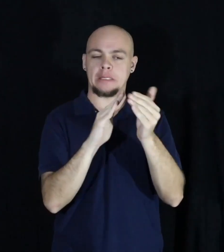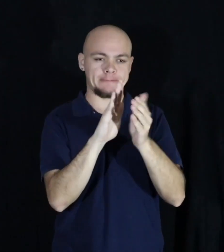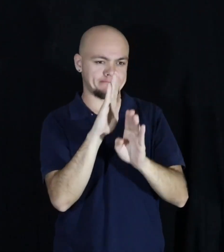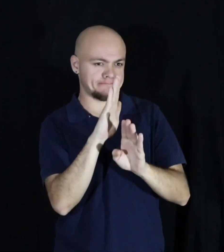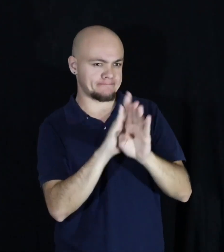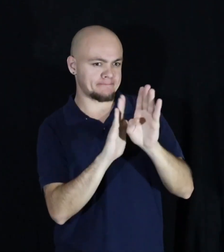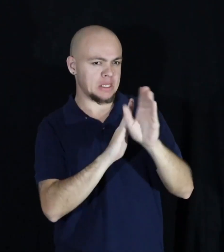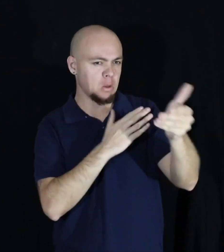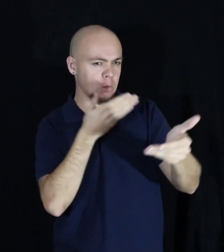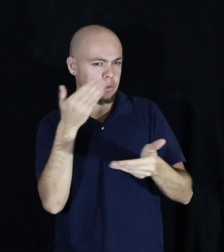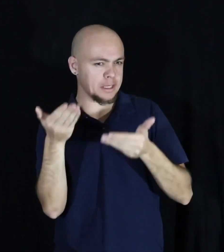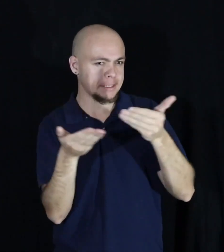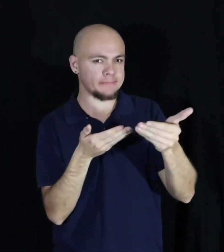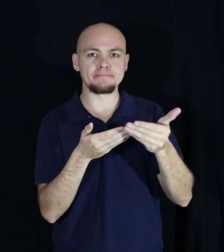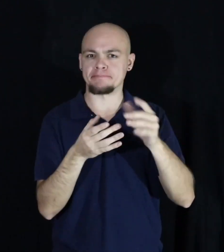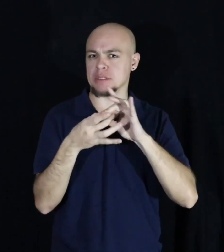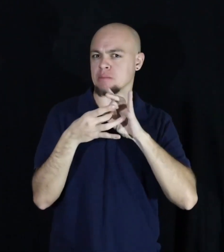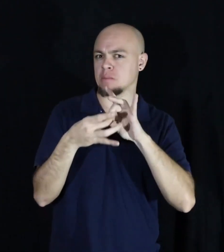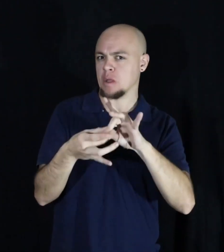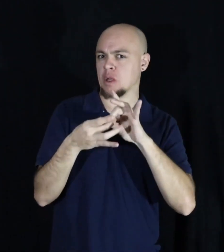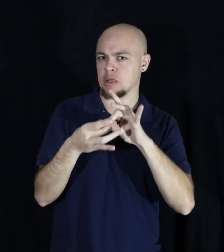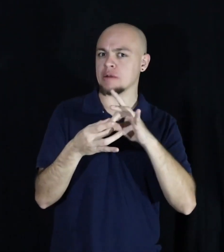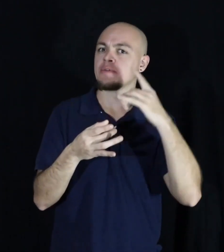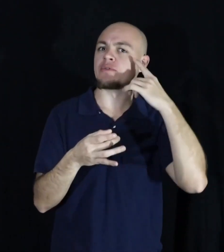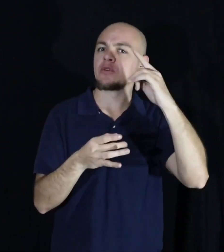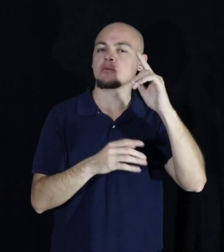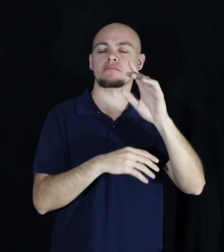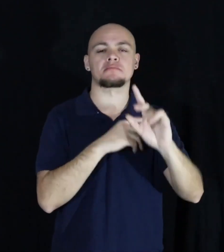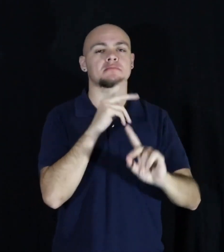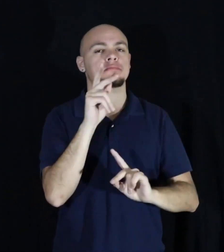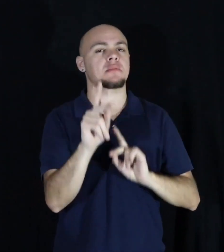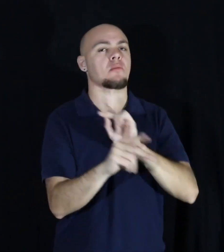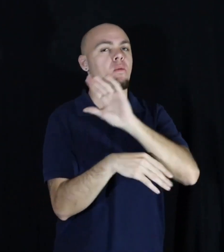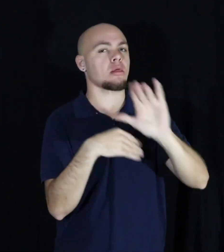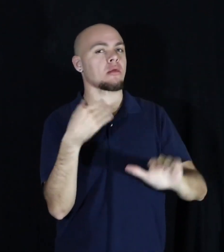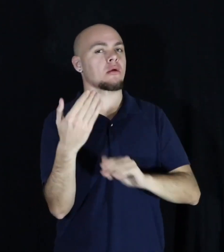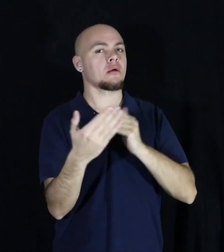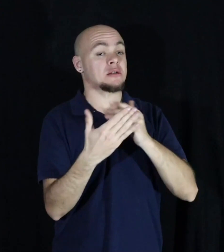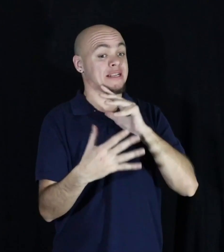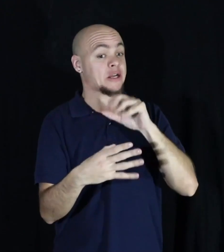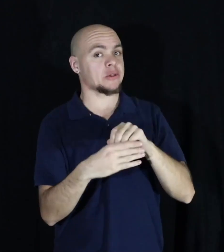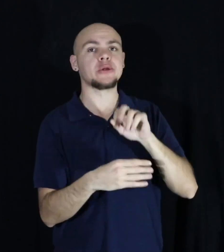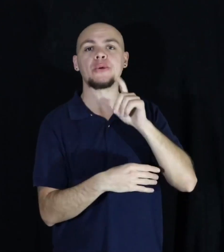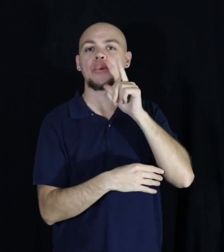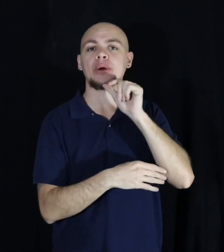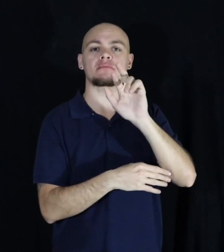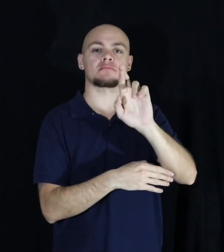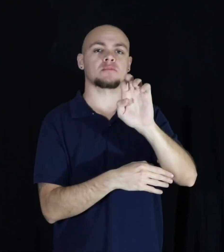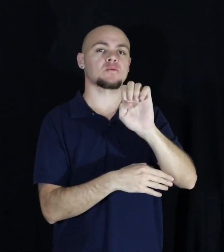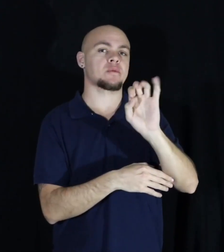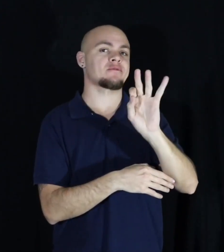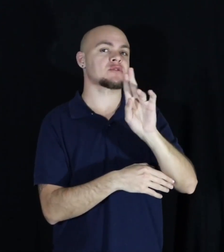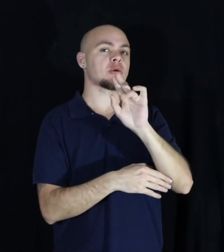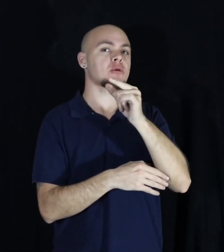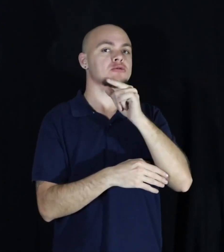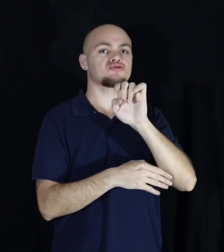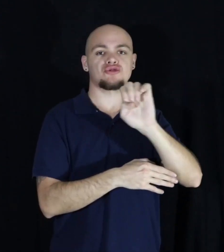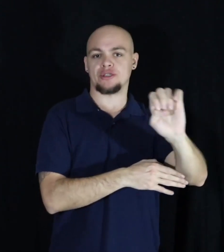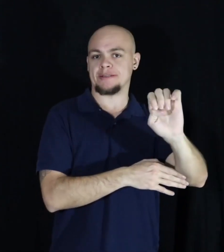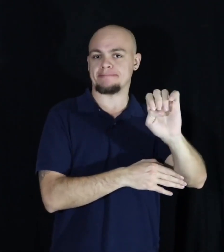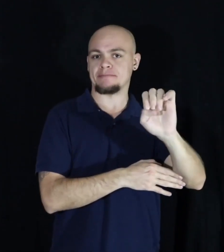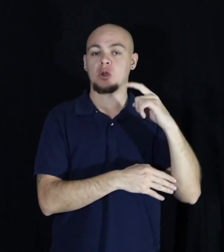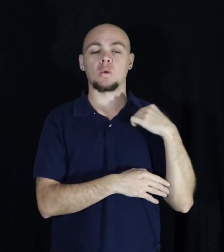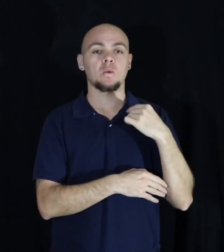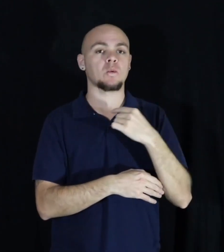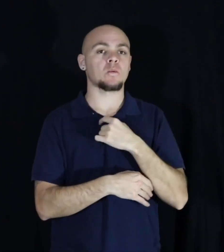welcome and belonging for all, including refugees. Because we are not forever